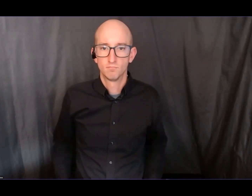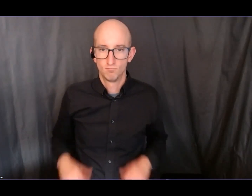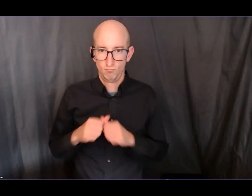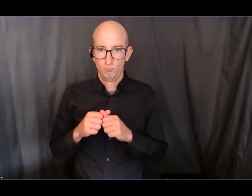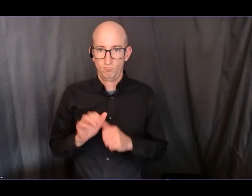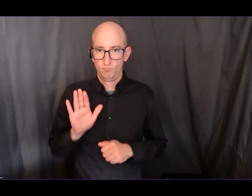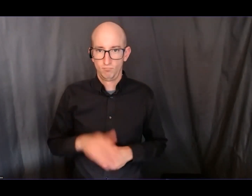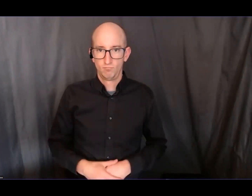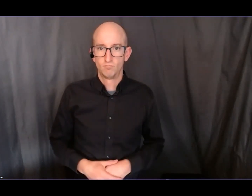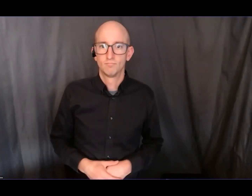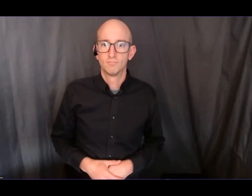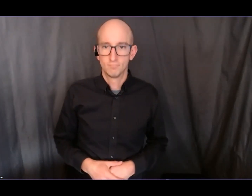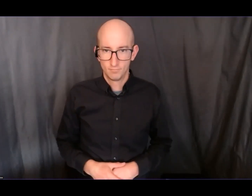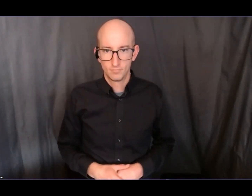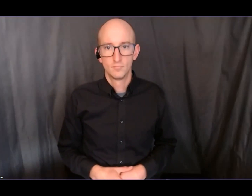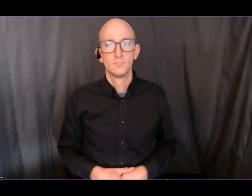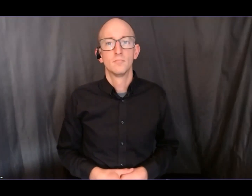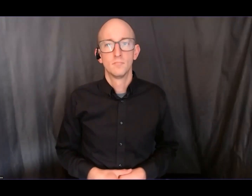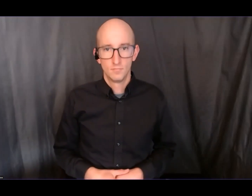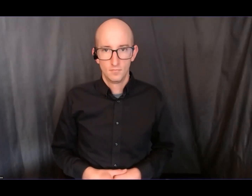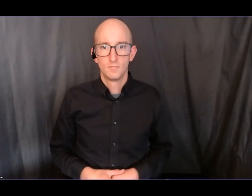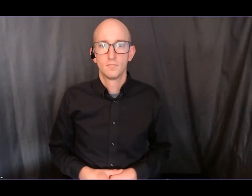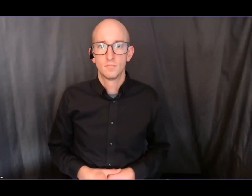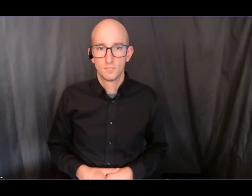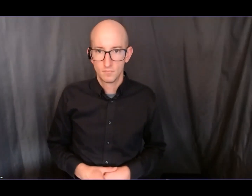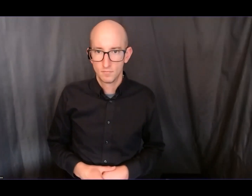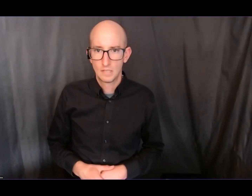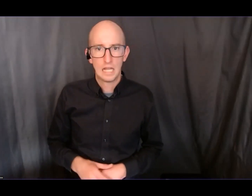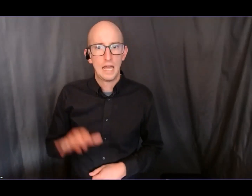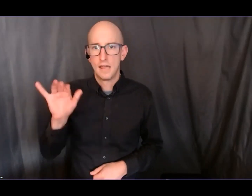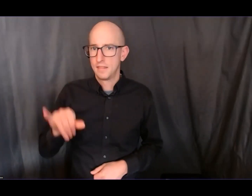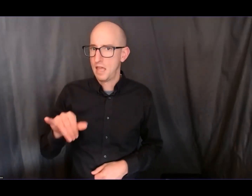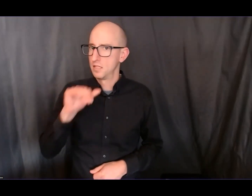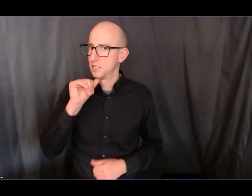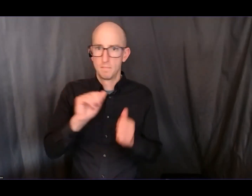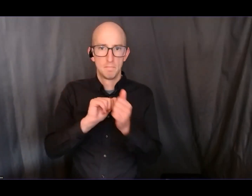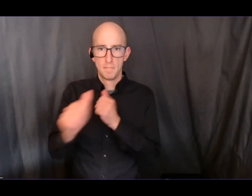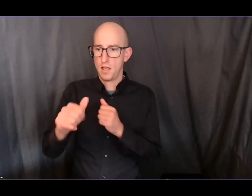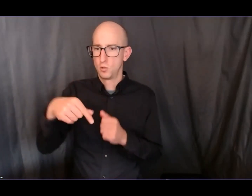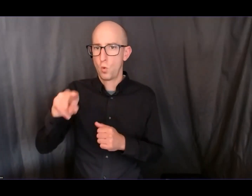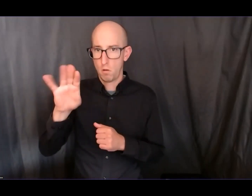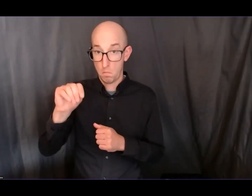So I think that doesn't put us at quorum. So that is, let's see.